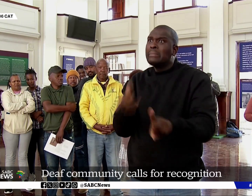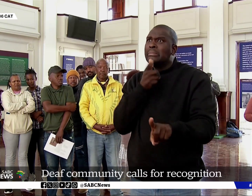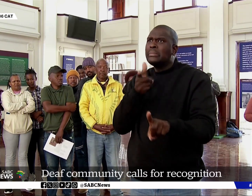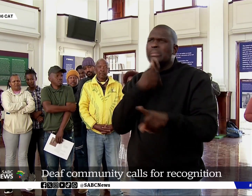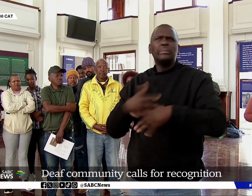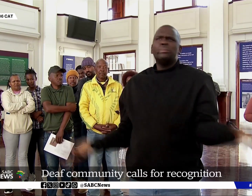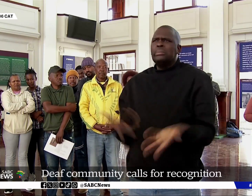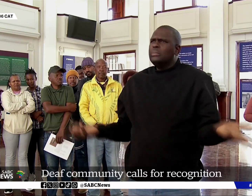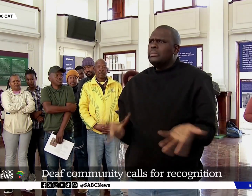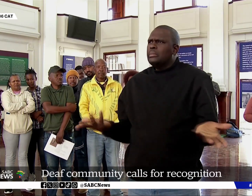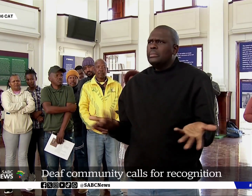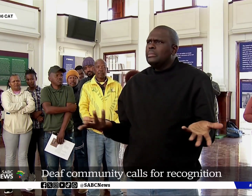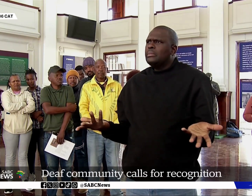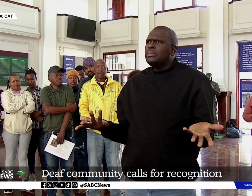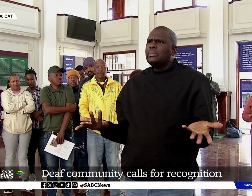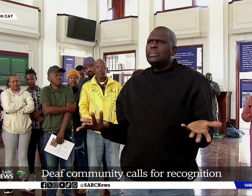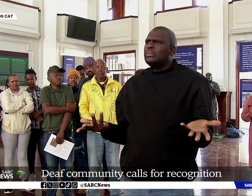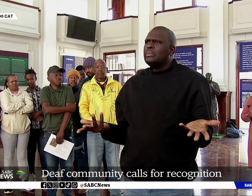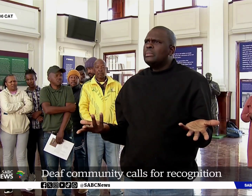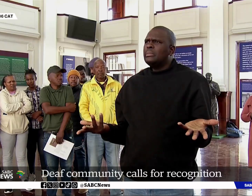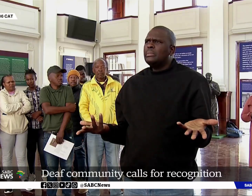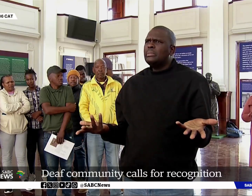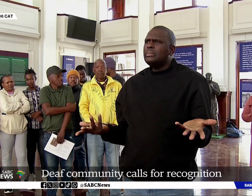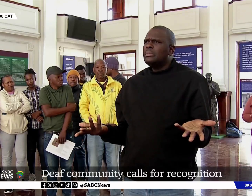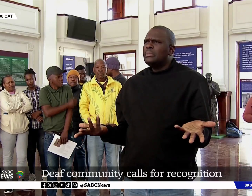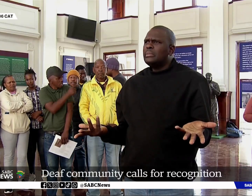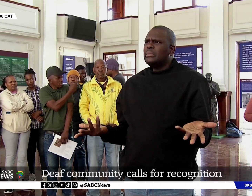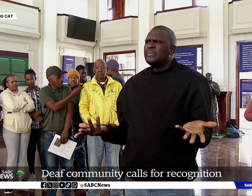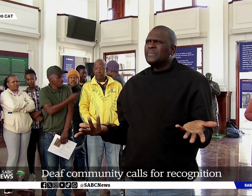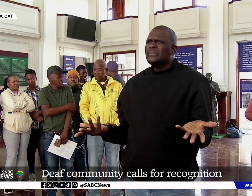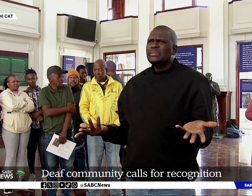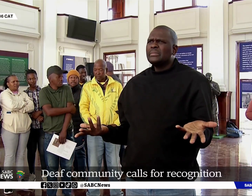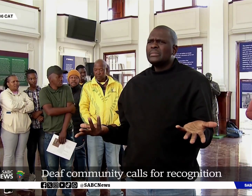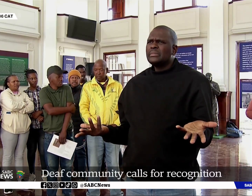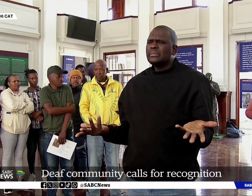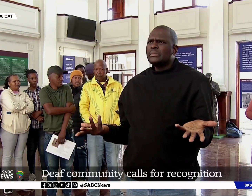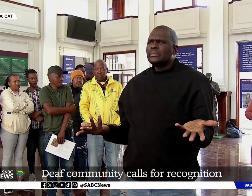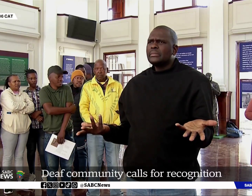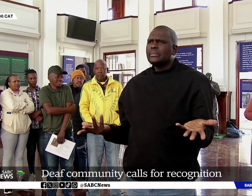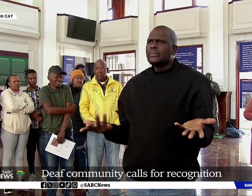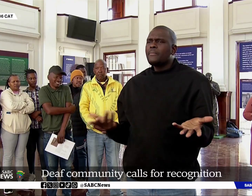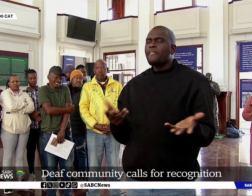deaf education is not as equal as or of quality as of the hearing.